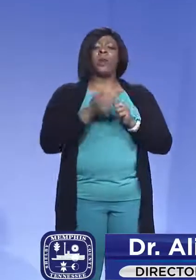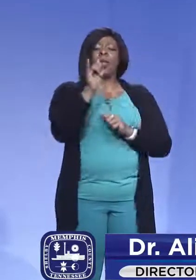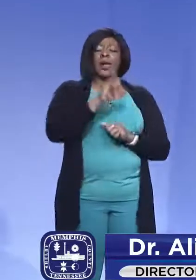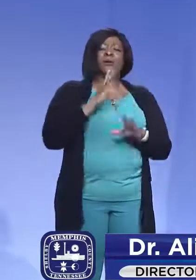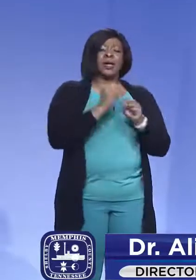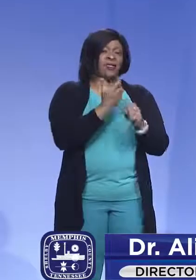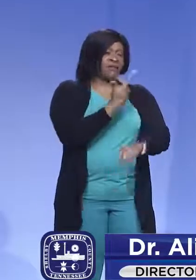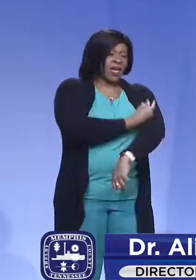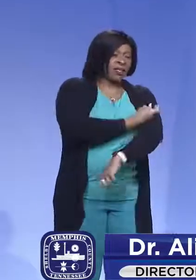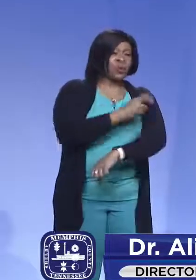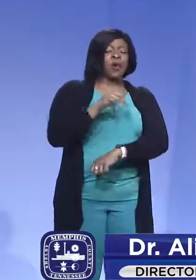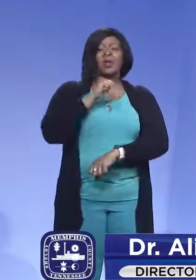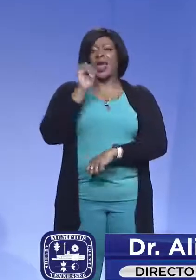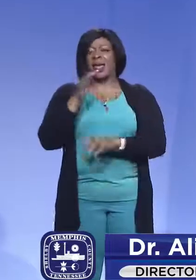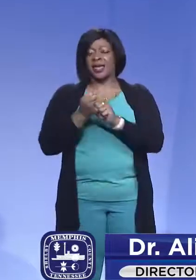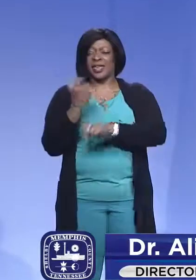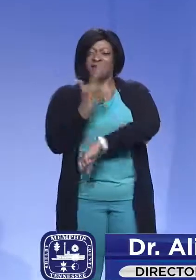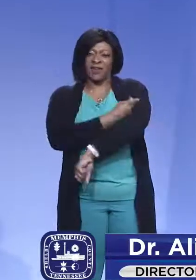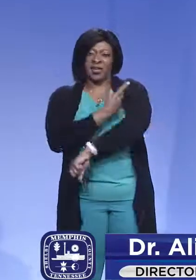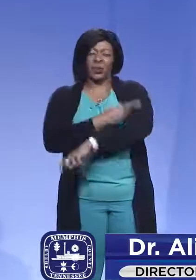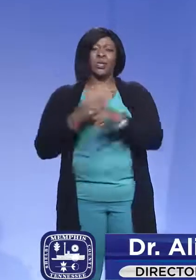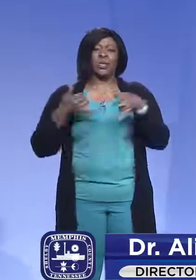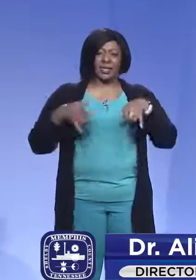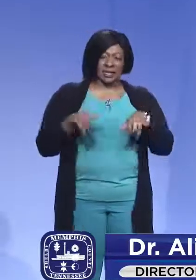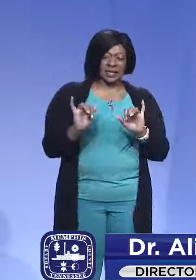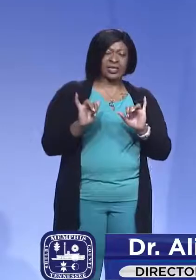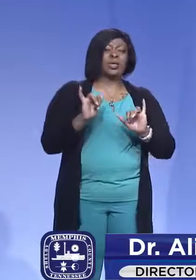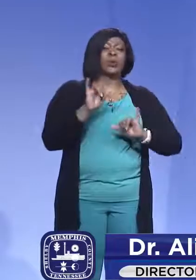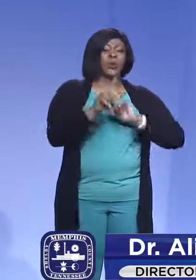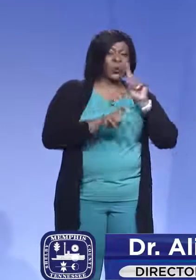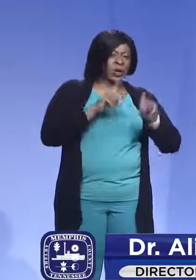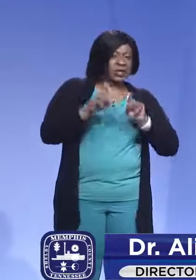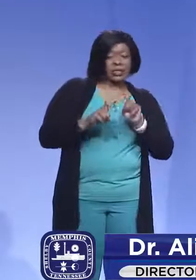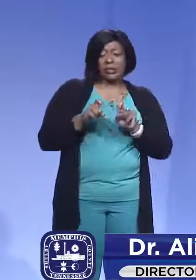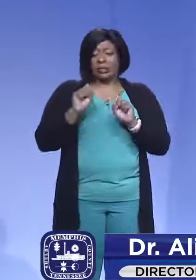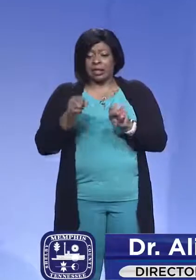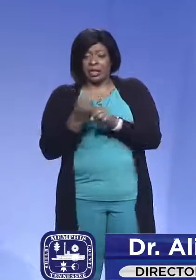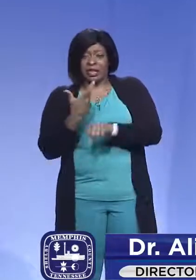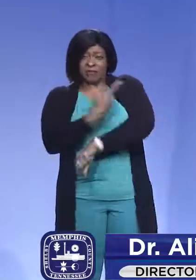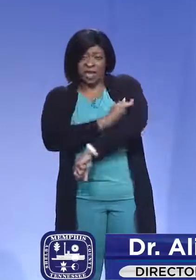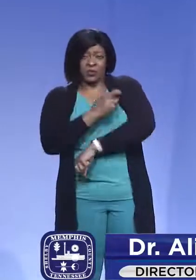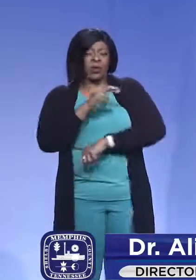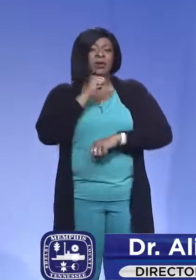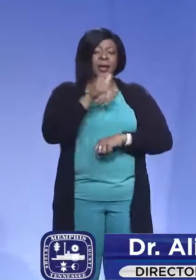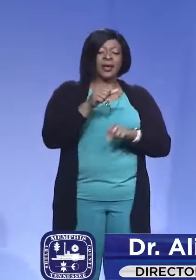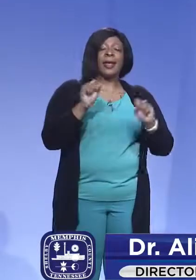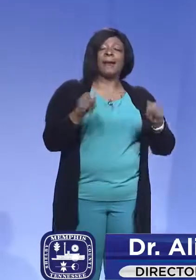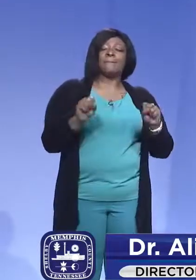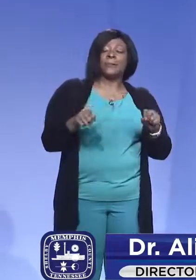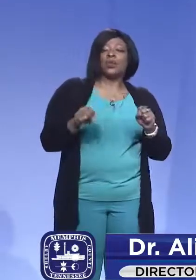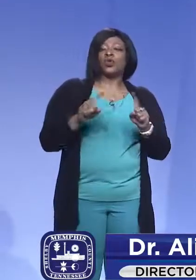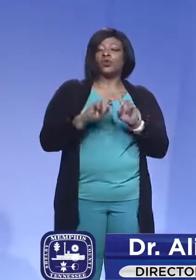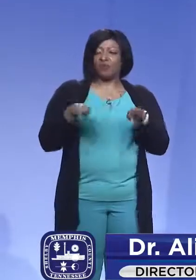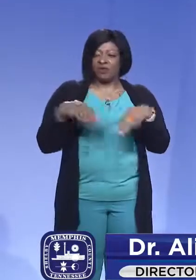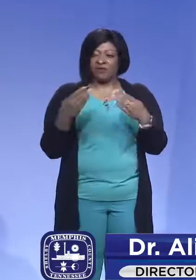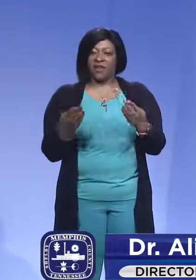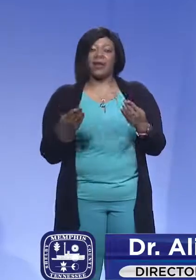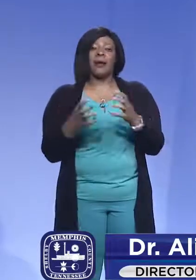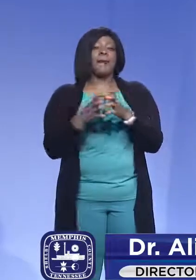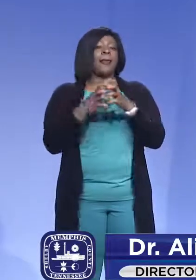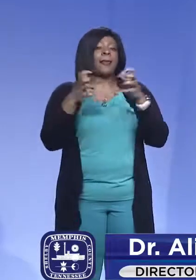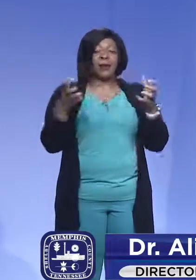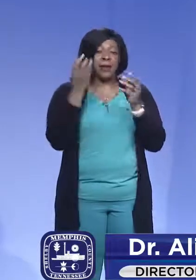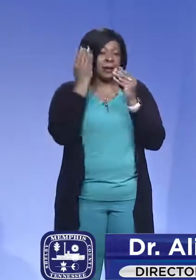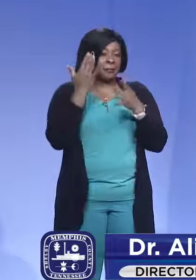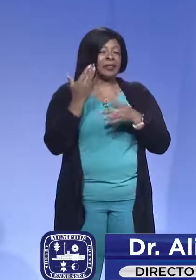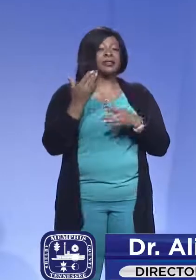get the vaccine, not likely, or still questioning whether they're going to get the vaccine, to be able to provide as much